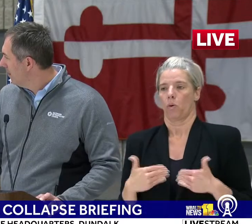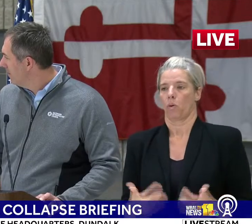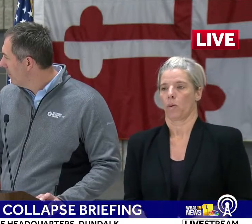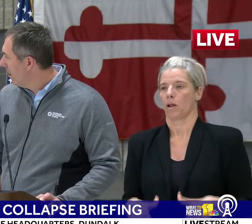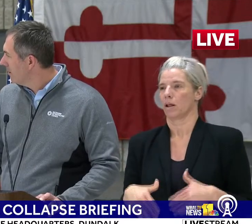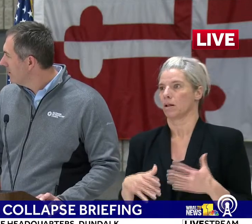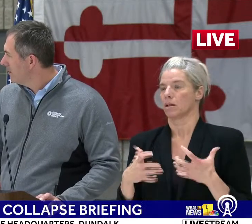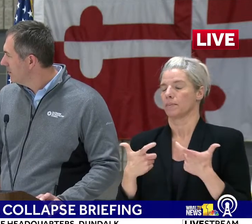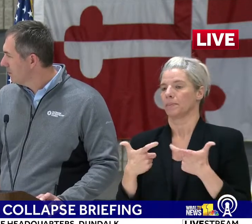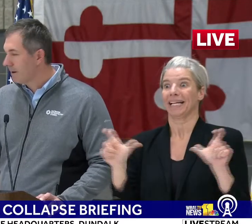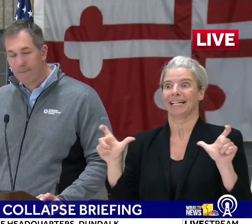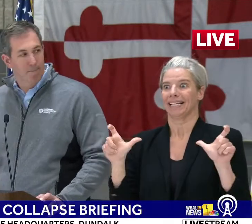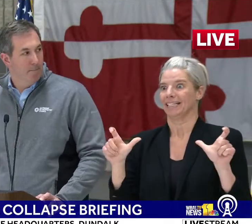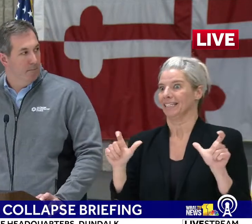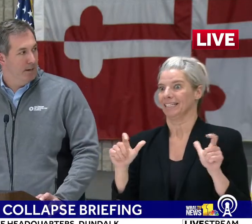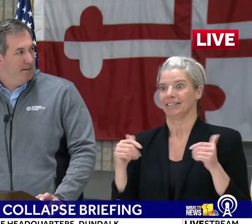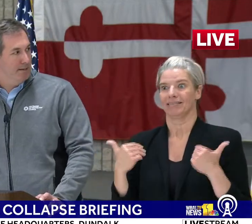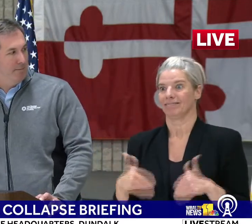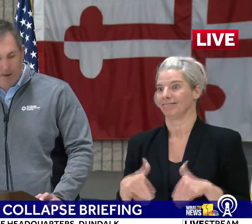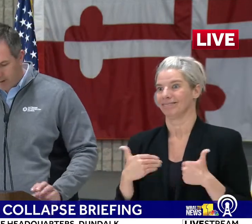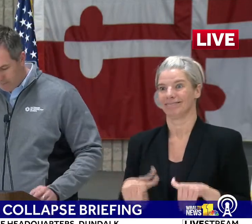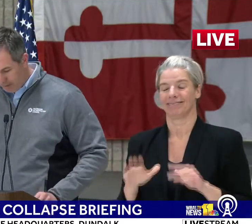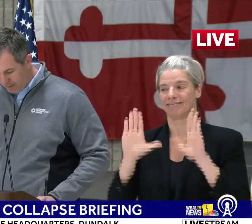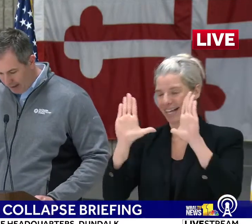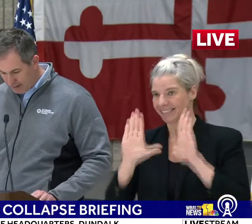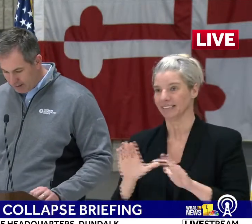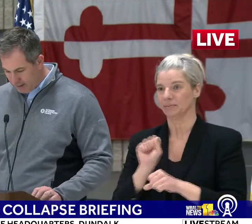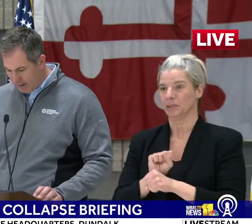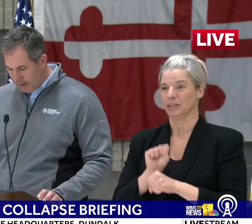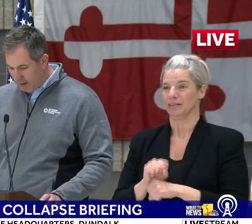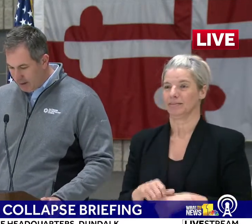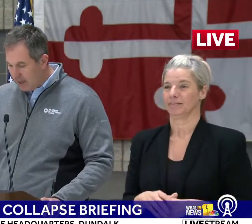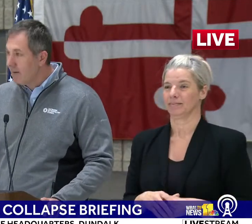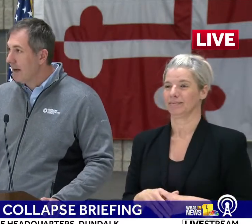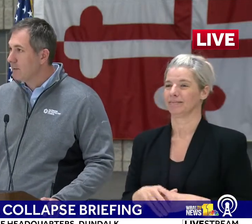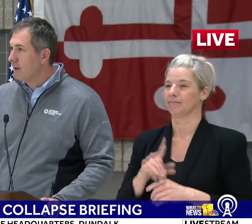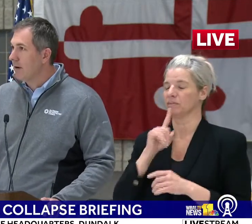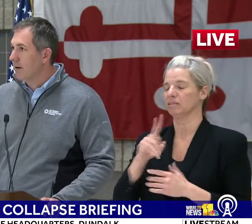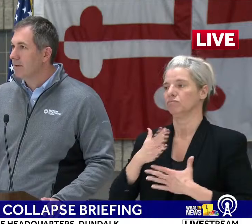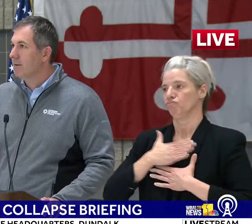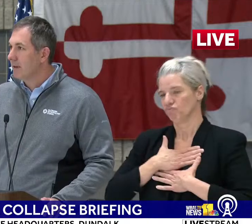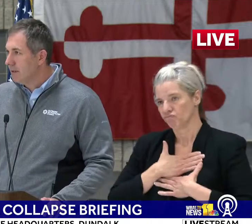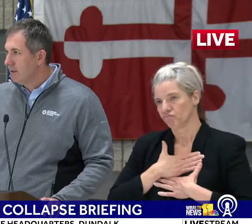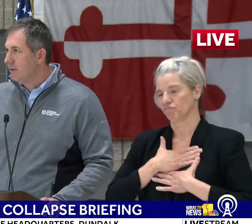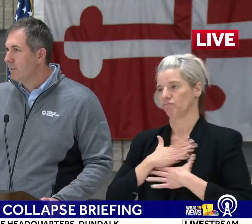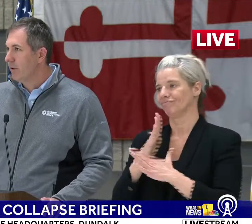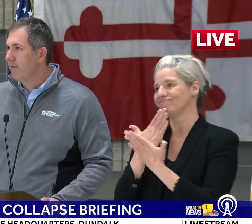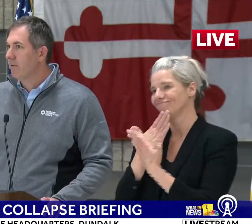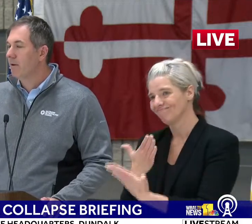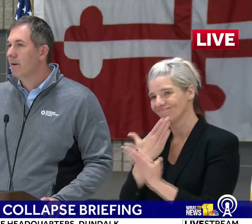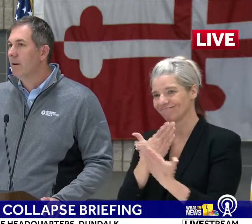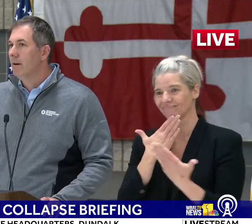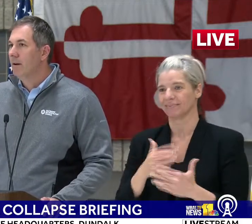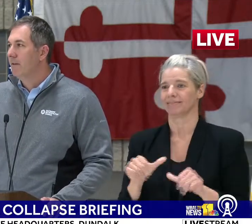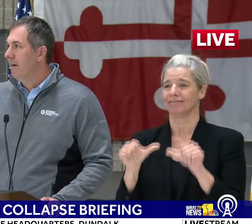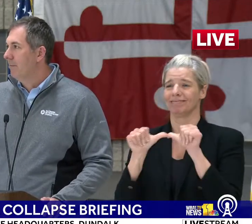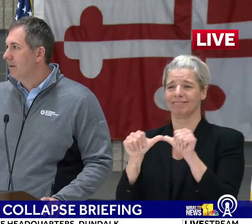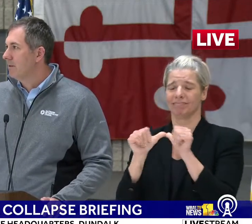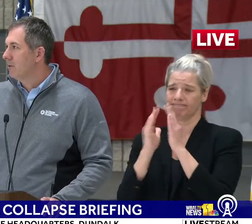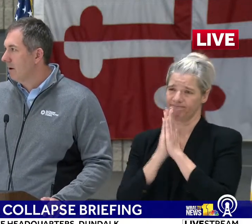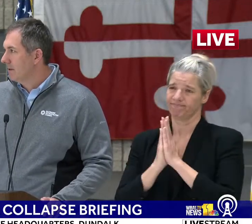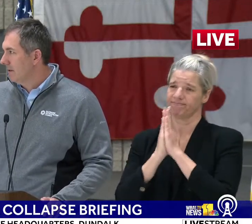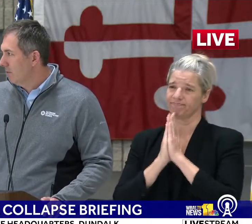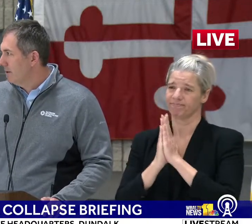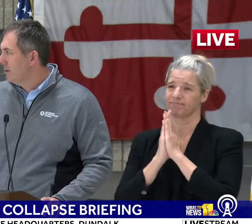So to all of the partners in this work, please accept my heartfelt thanks. Even as we also continue to pray for